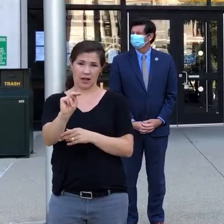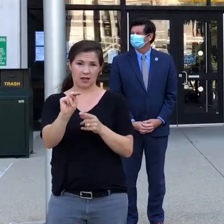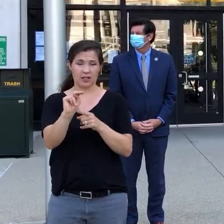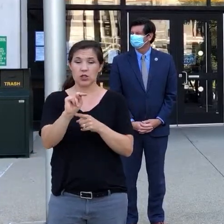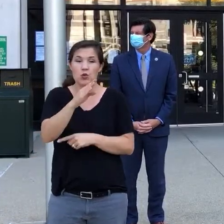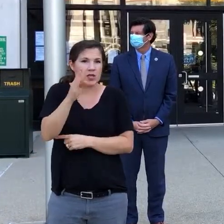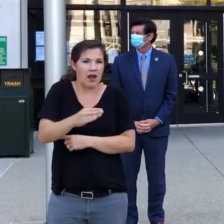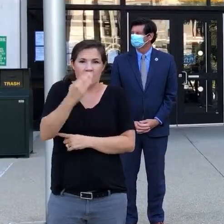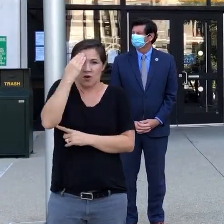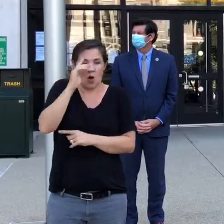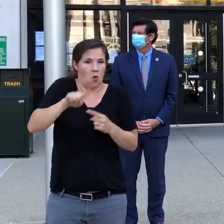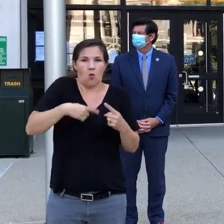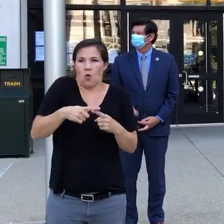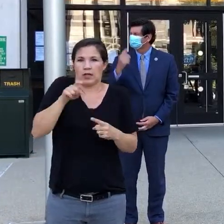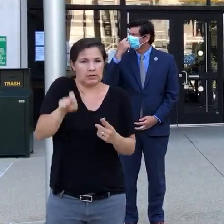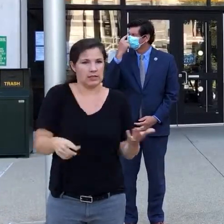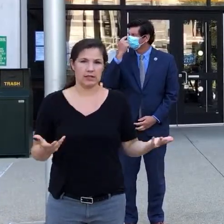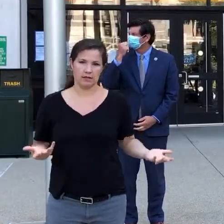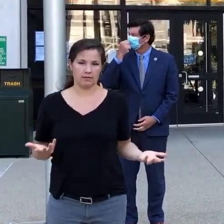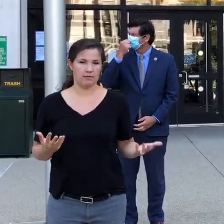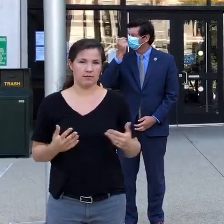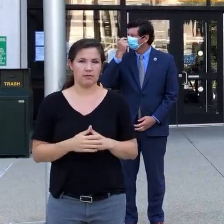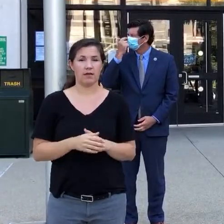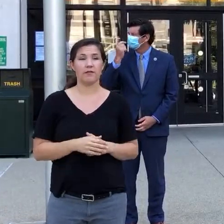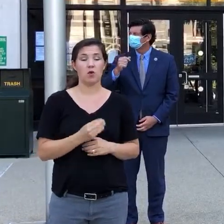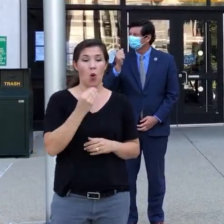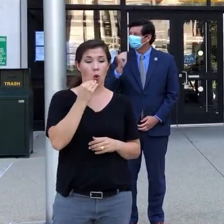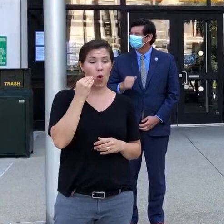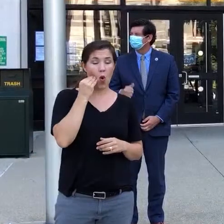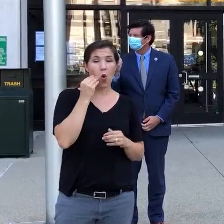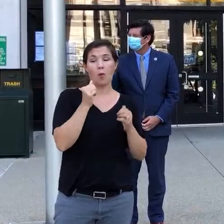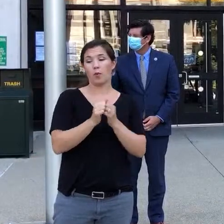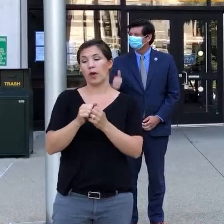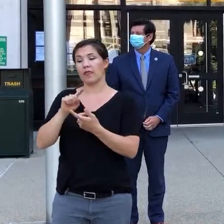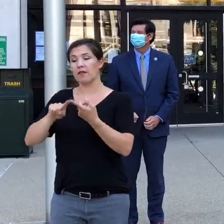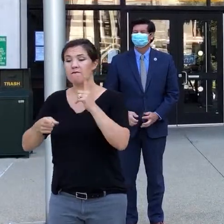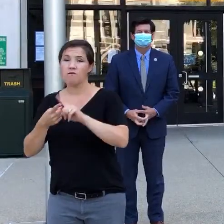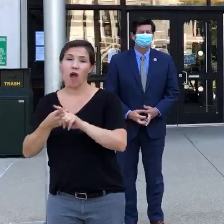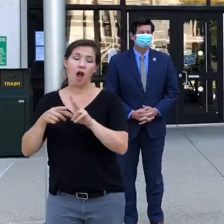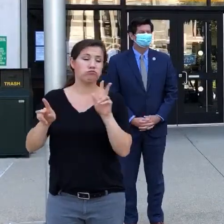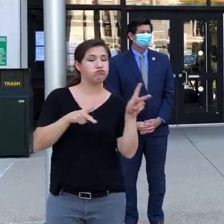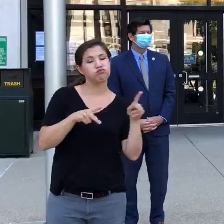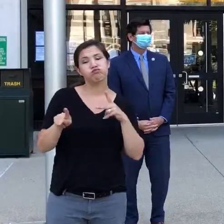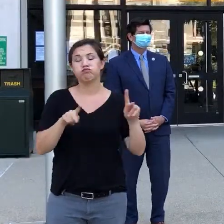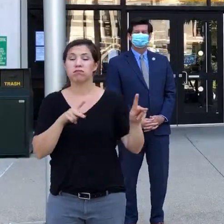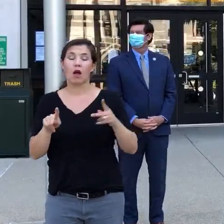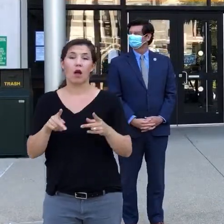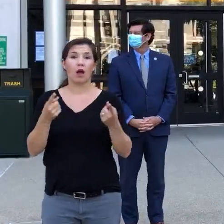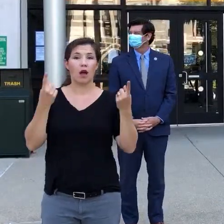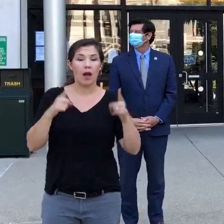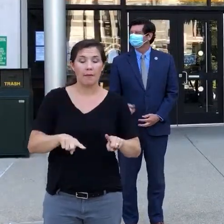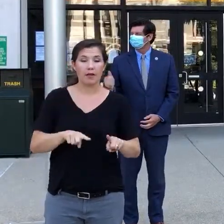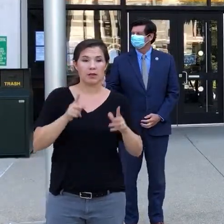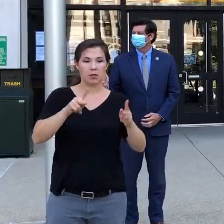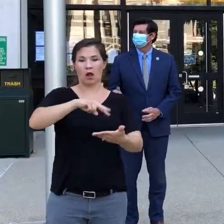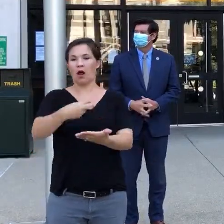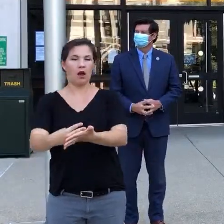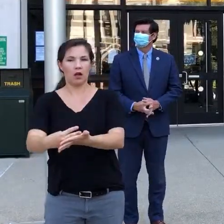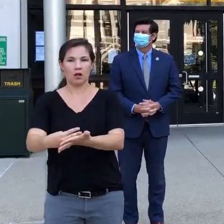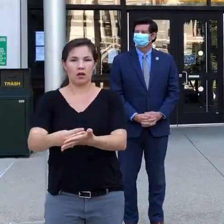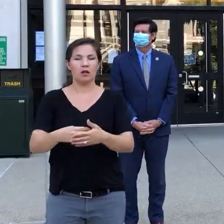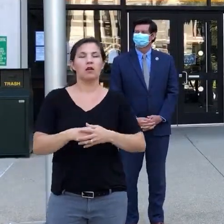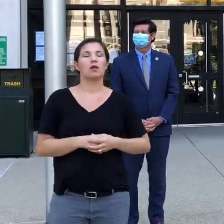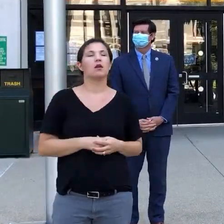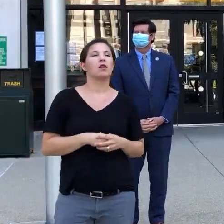you might need it. You could be home with a friend and partying, and all of a sudden somebody falls out,